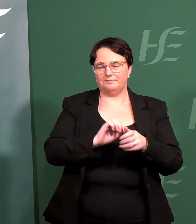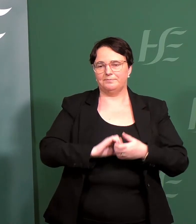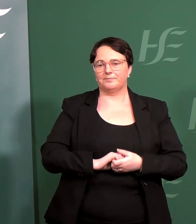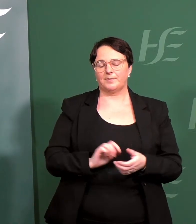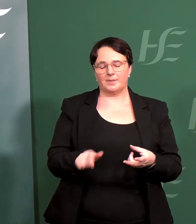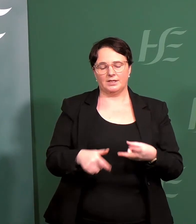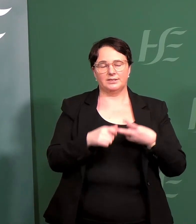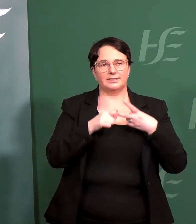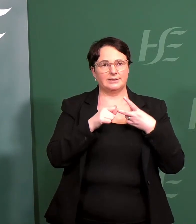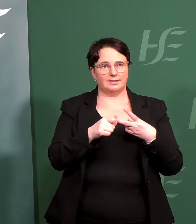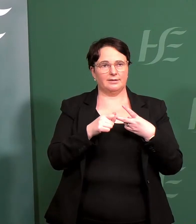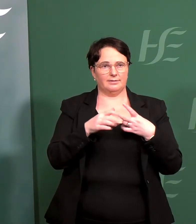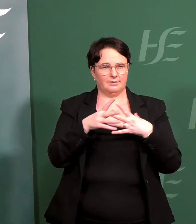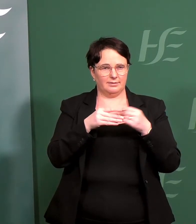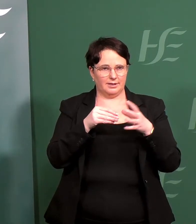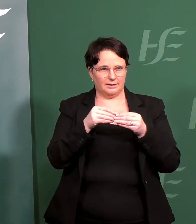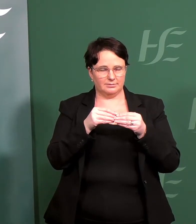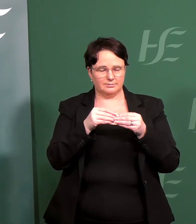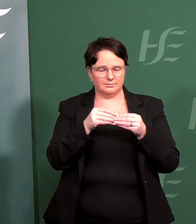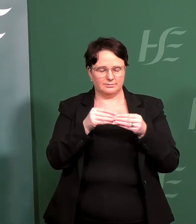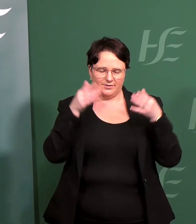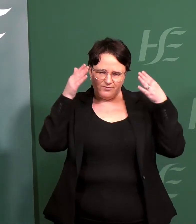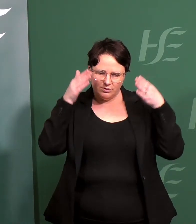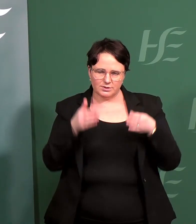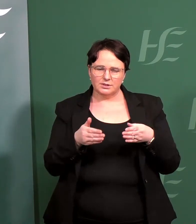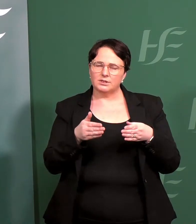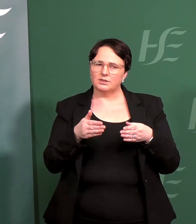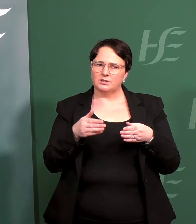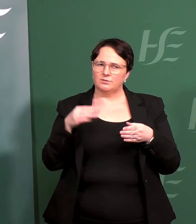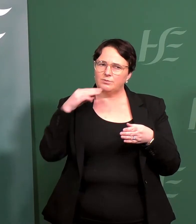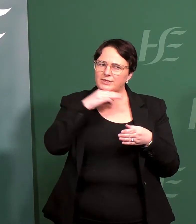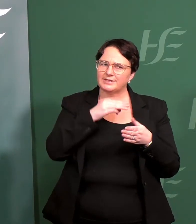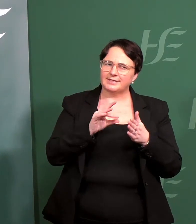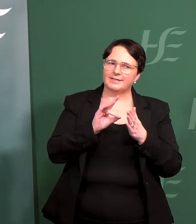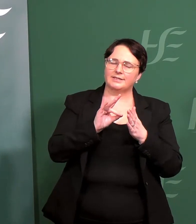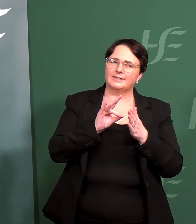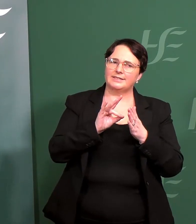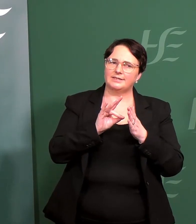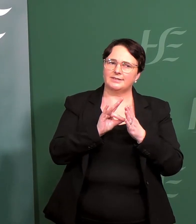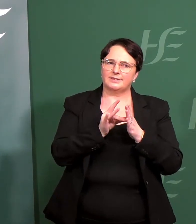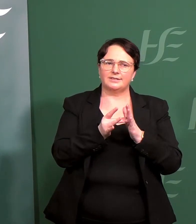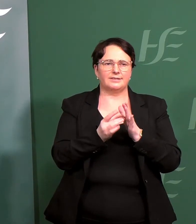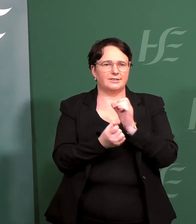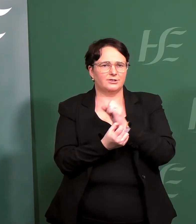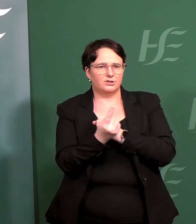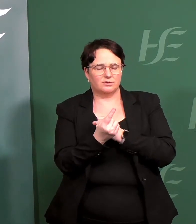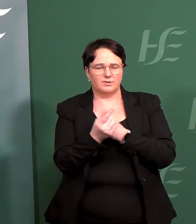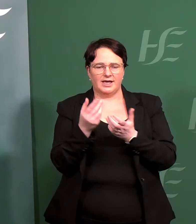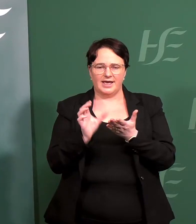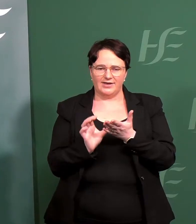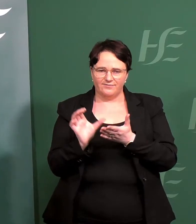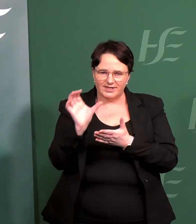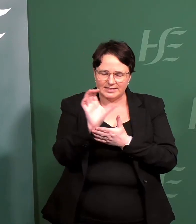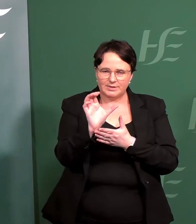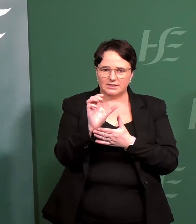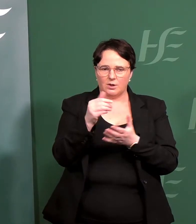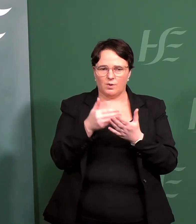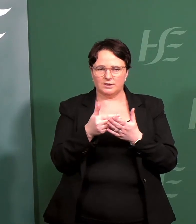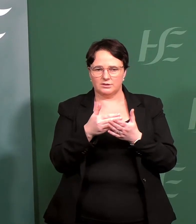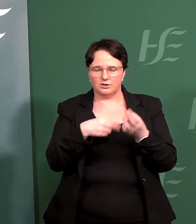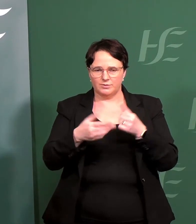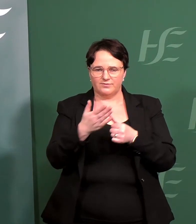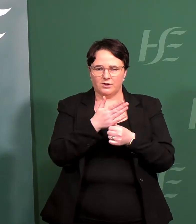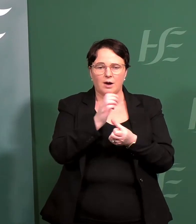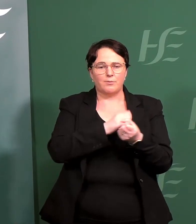Secondly, just the very key issue for us, which is a strategic issue about investment and prioritisation of the